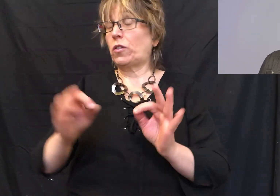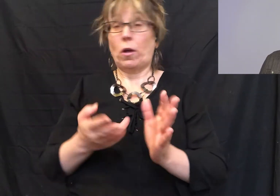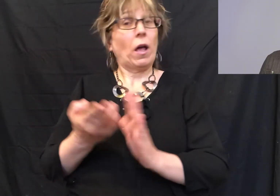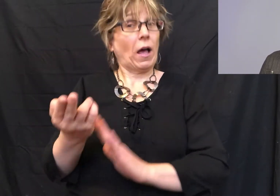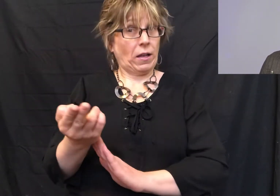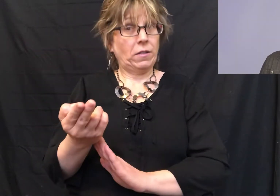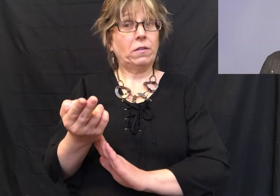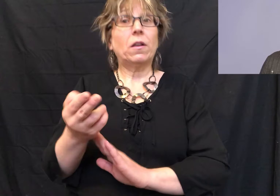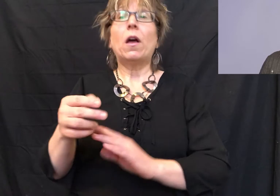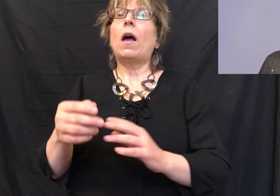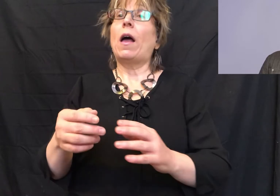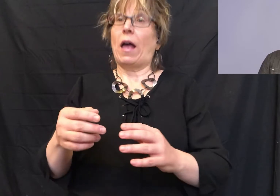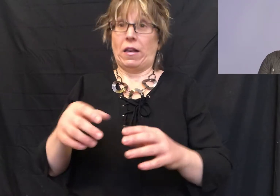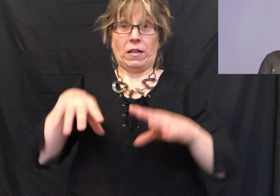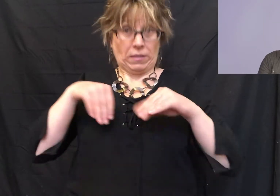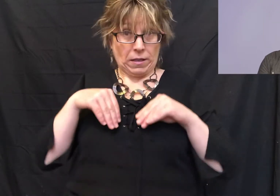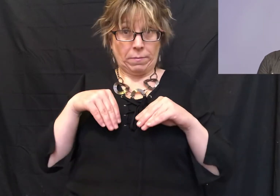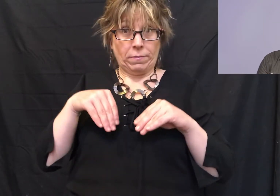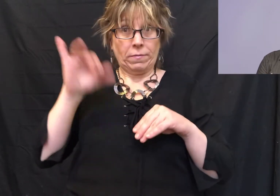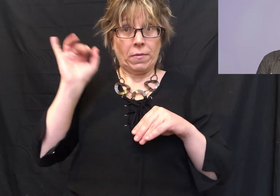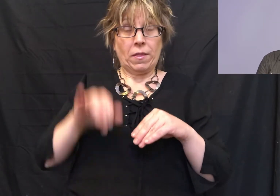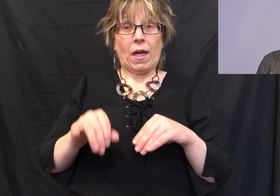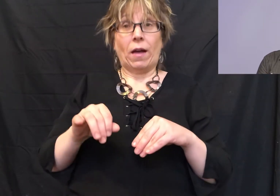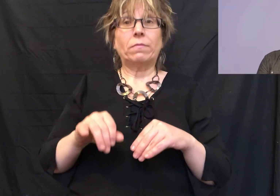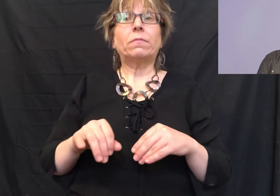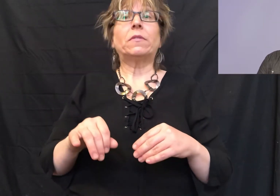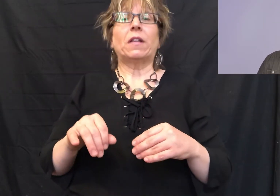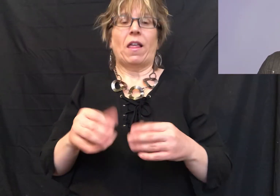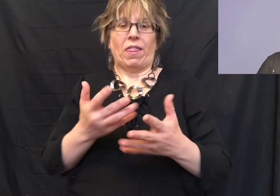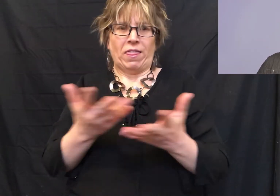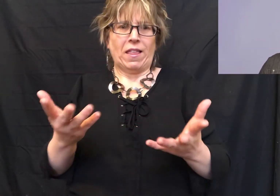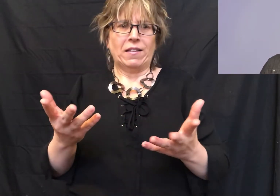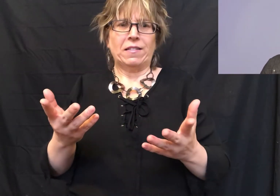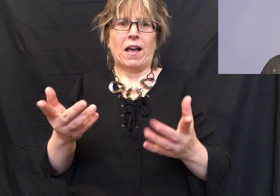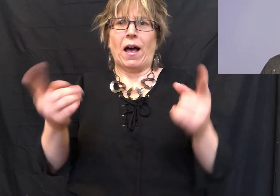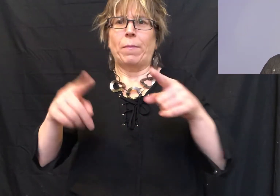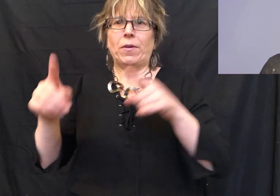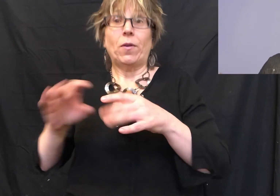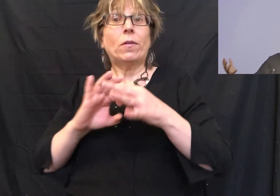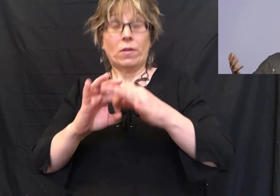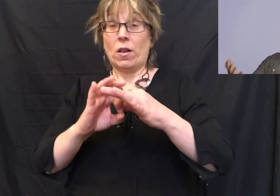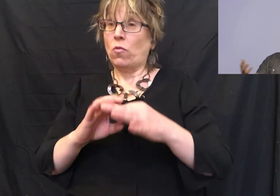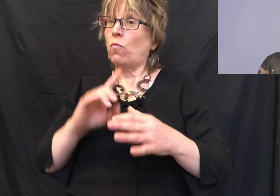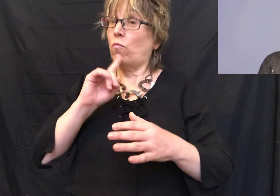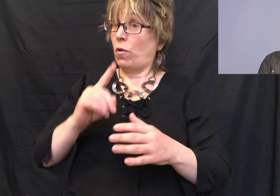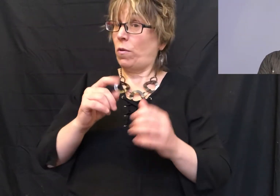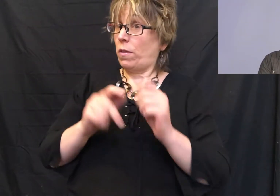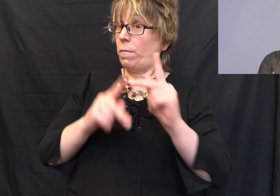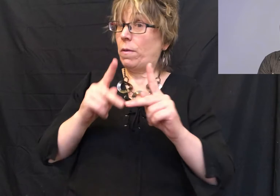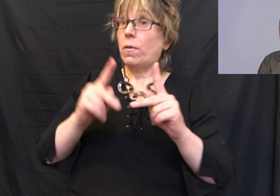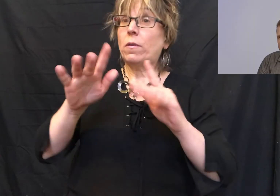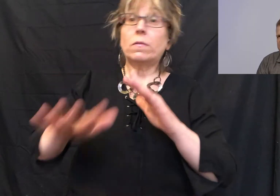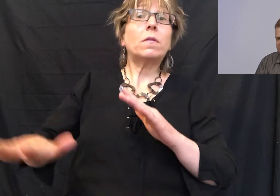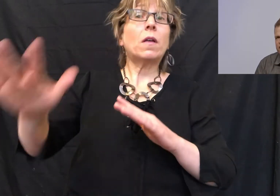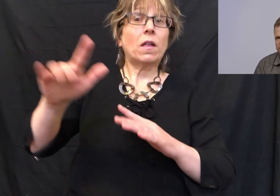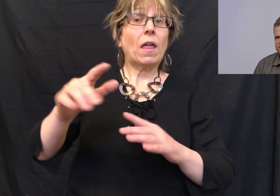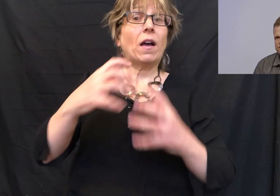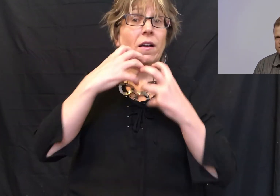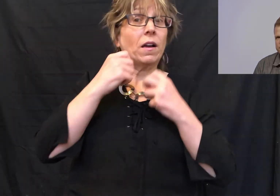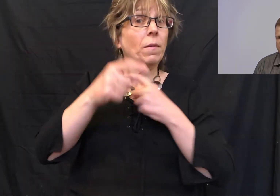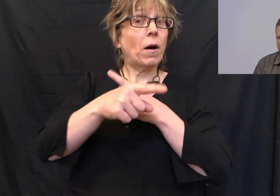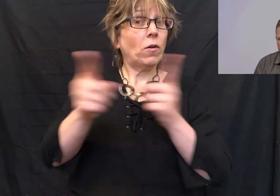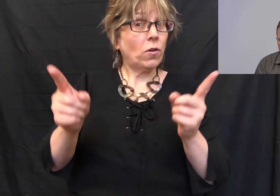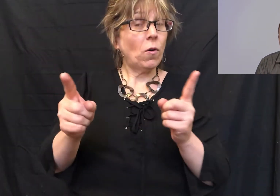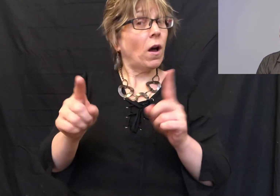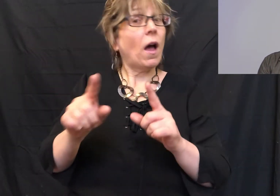you being honest about it is finally owning the stuff, owning the stuff in your relationships and being real with the people around you who really care about